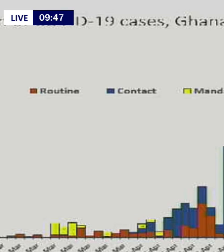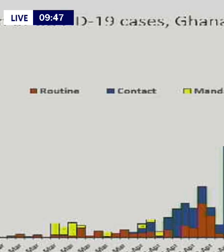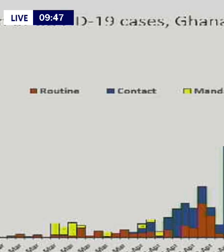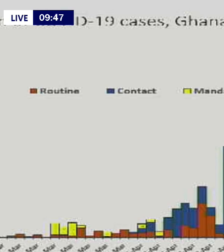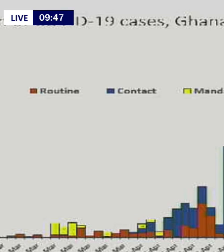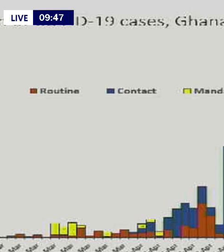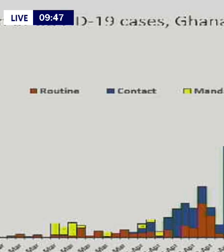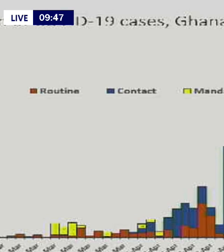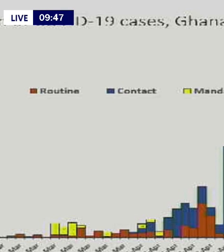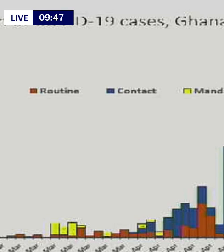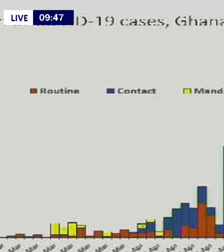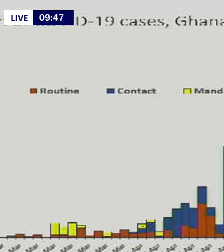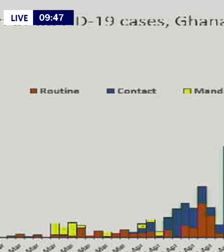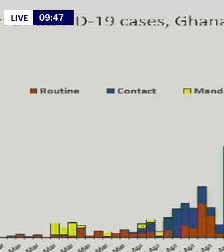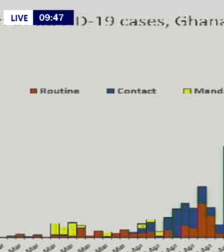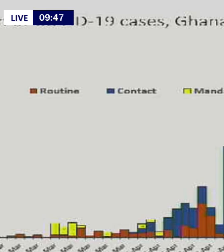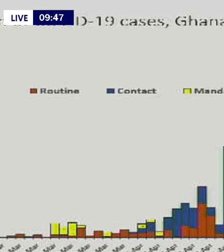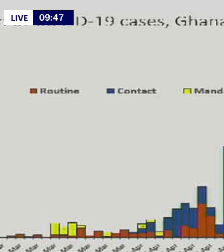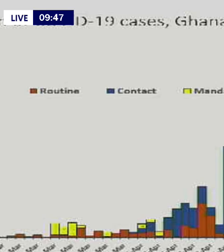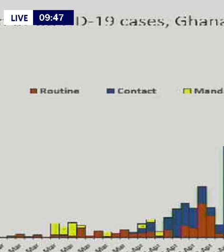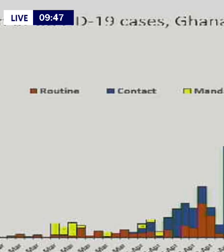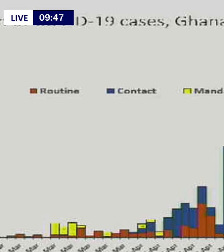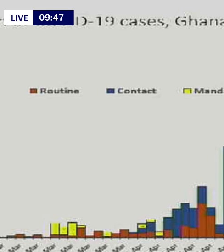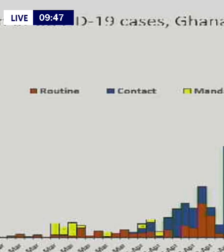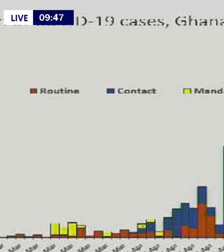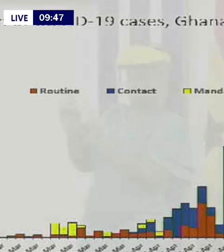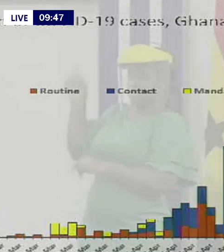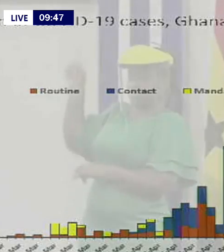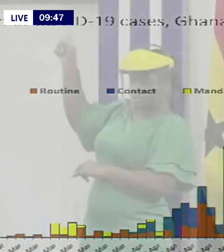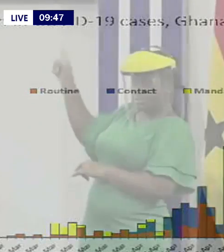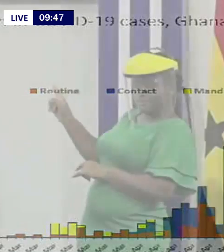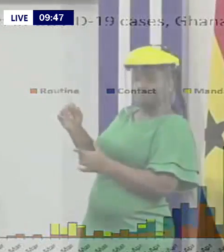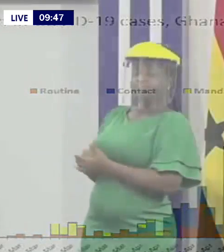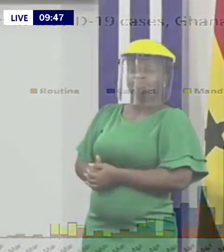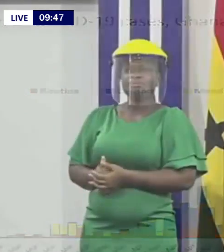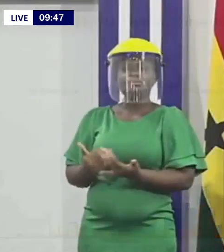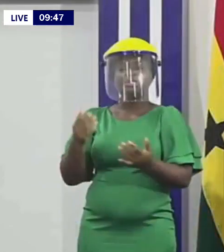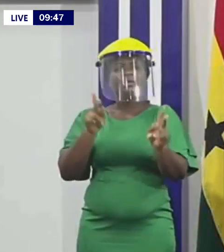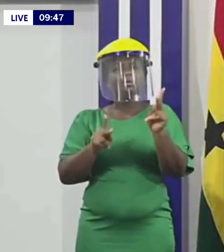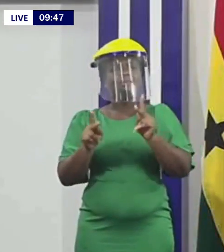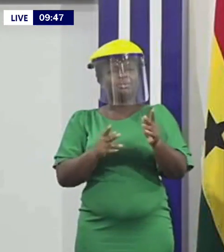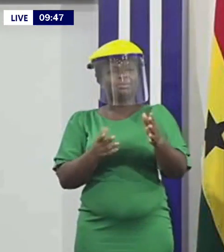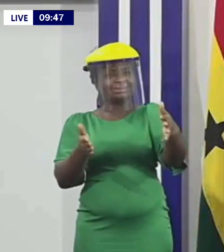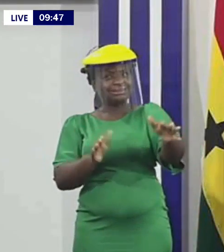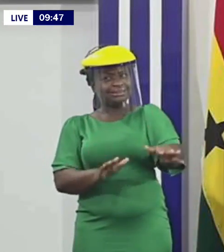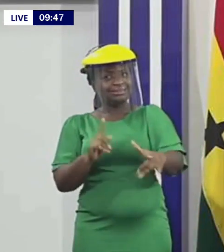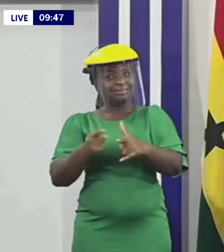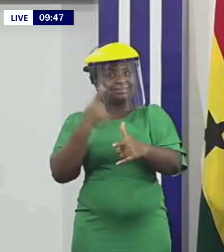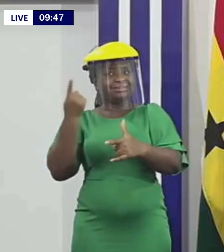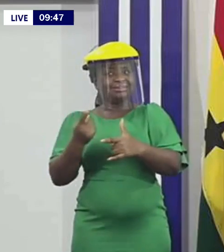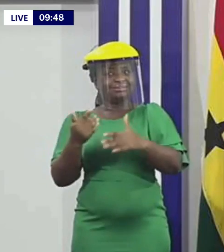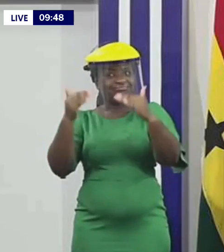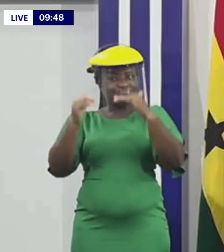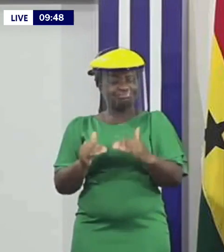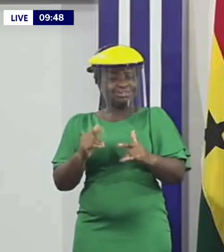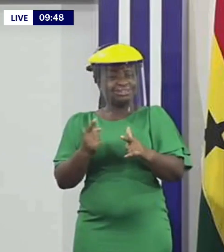is what has led us to this chart. Those that have died, the next slide is what